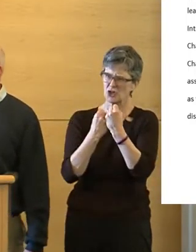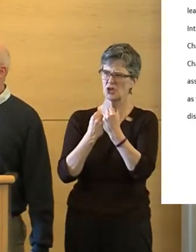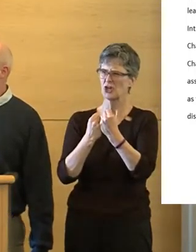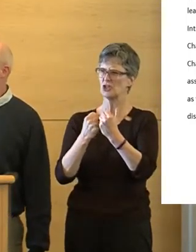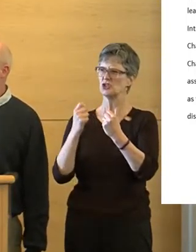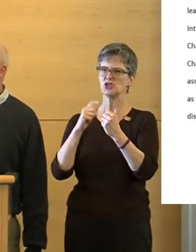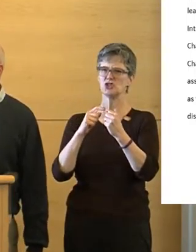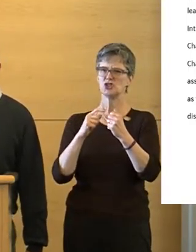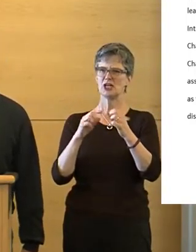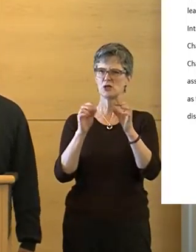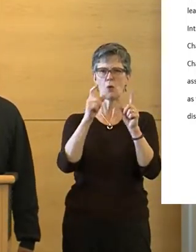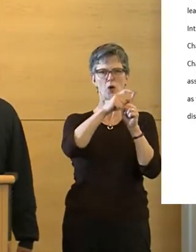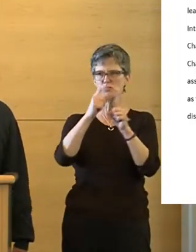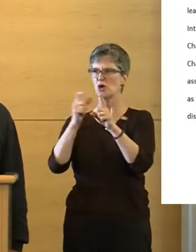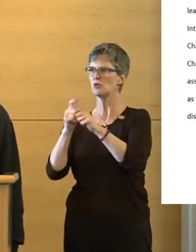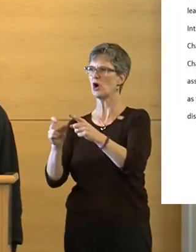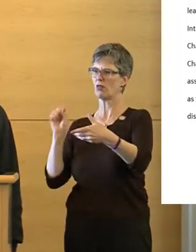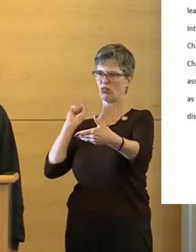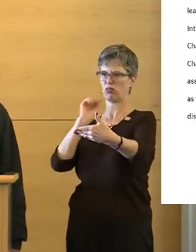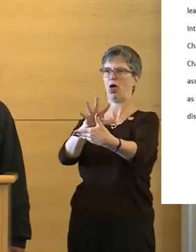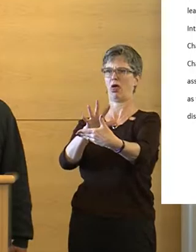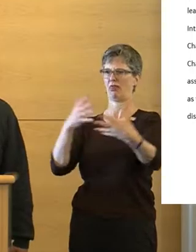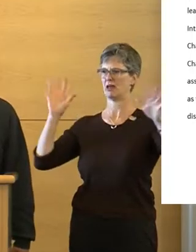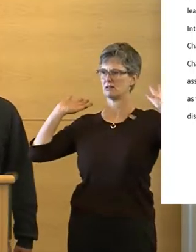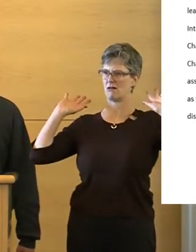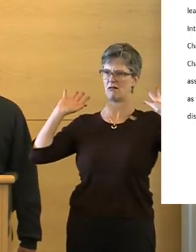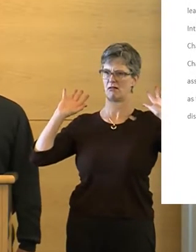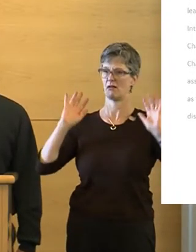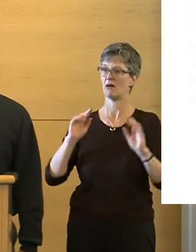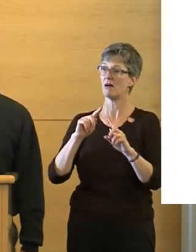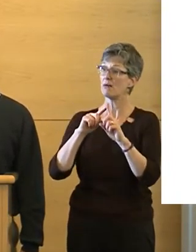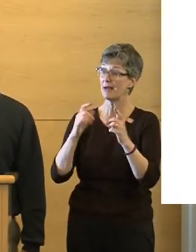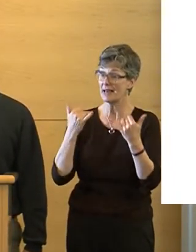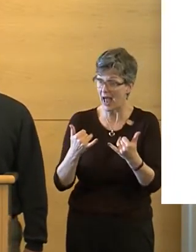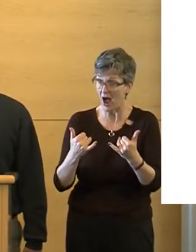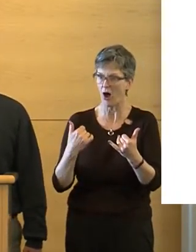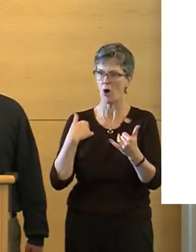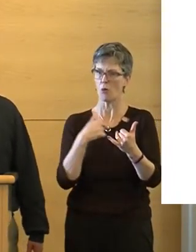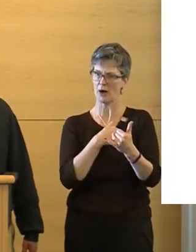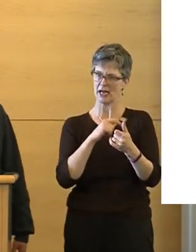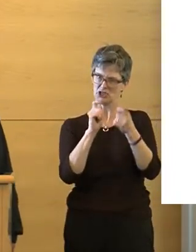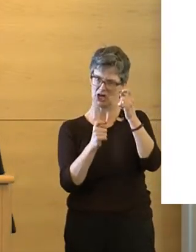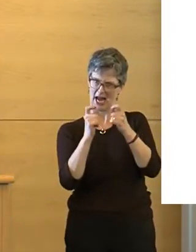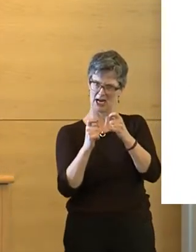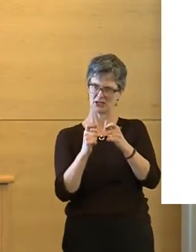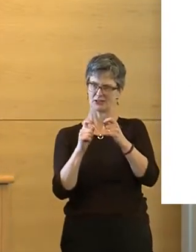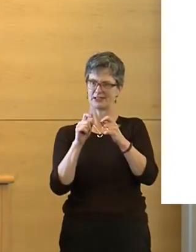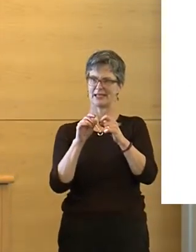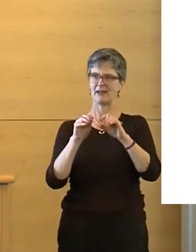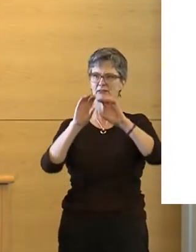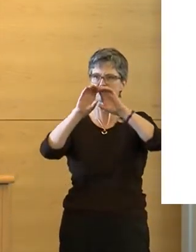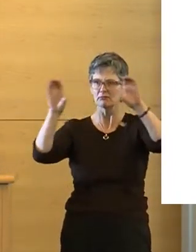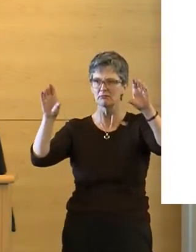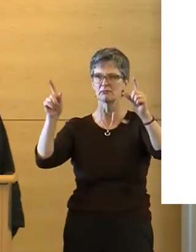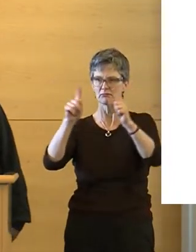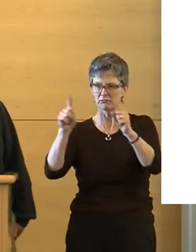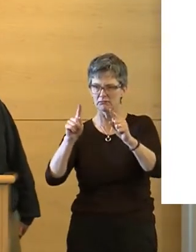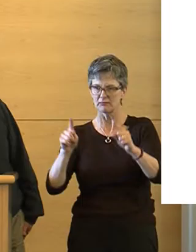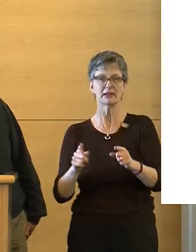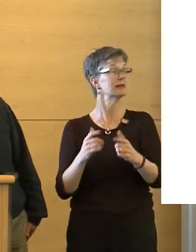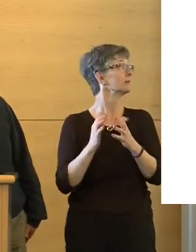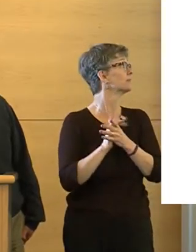it's small. There are lots of things wrong with this, but the one I really want to emphasize is that there's no structure. It's